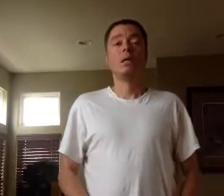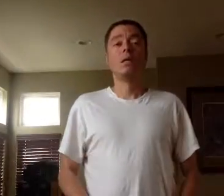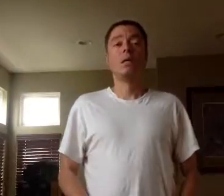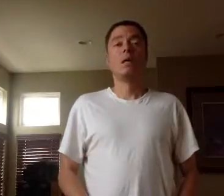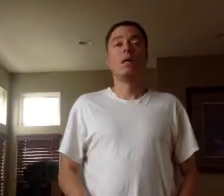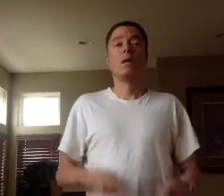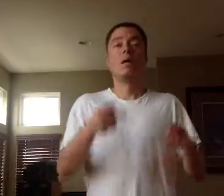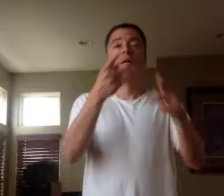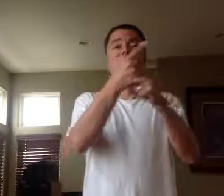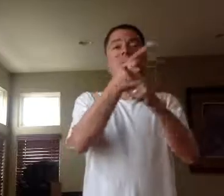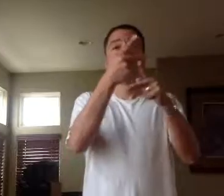figure,